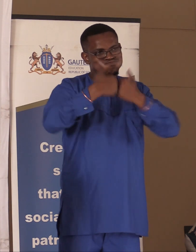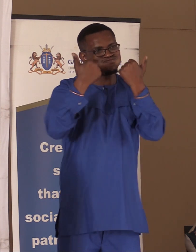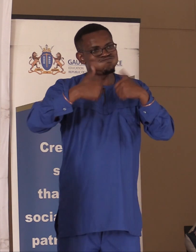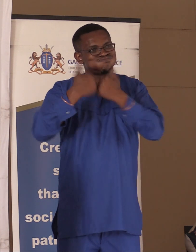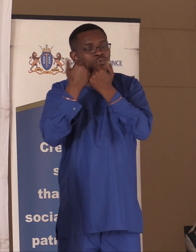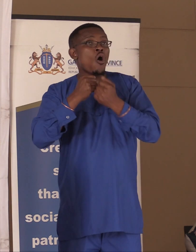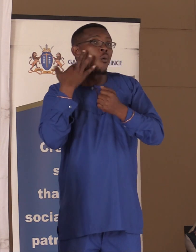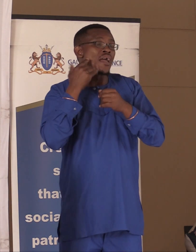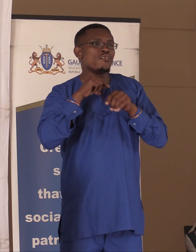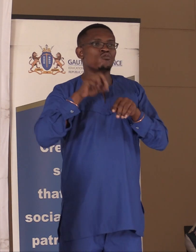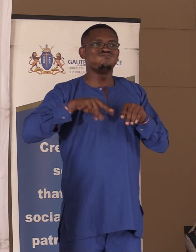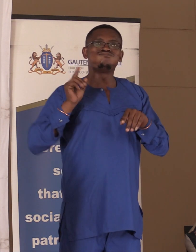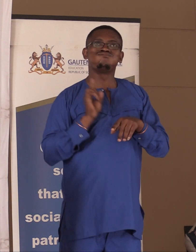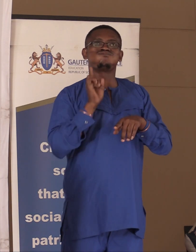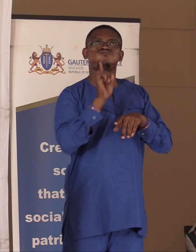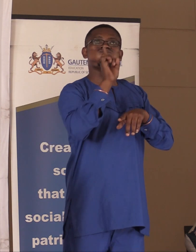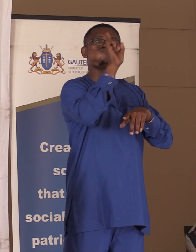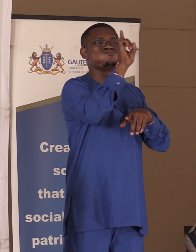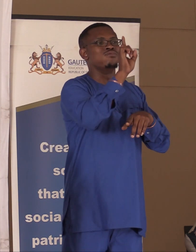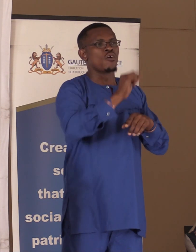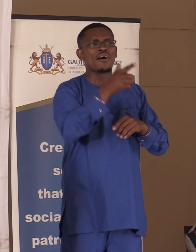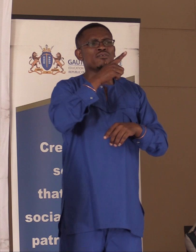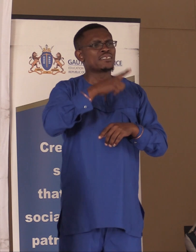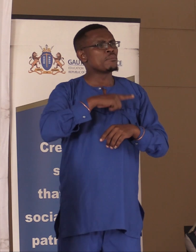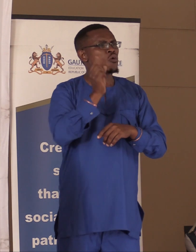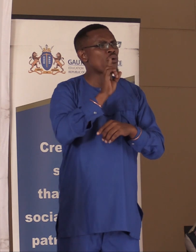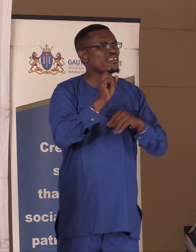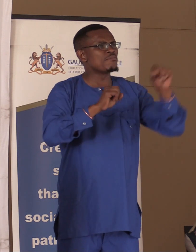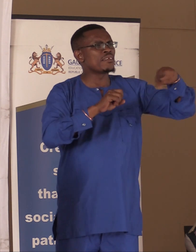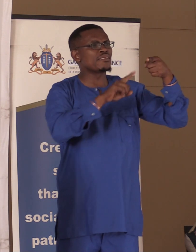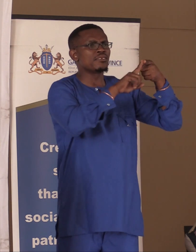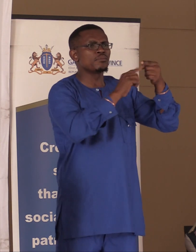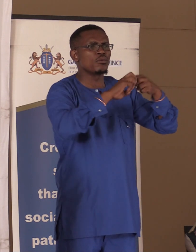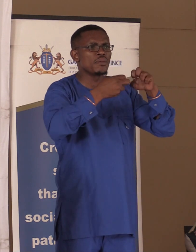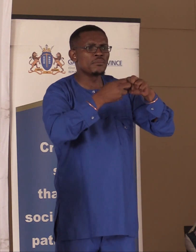Mount Kilimanjaro. Anyone wants to tell me what it is? The first challenge?